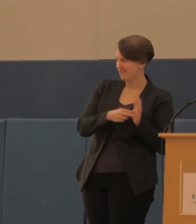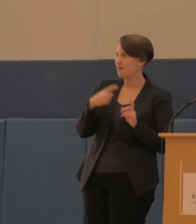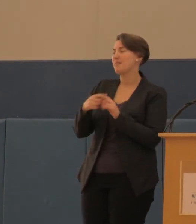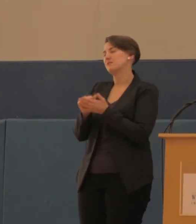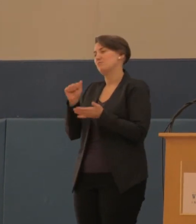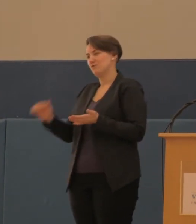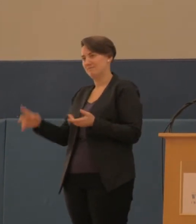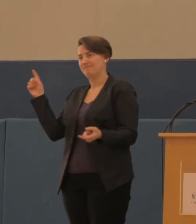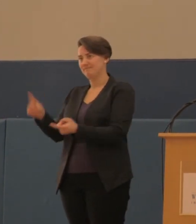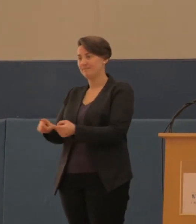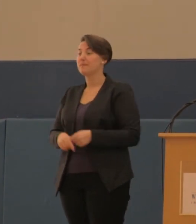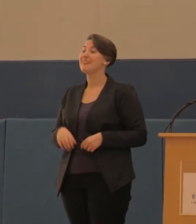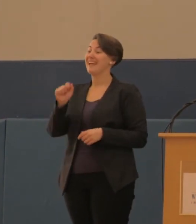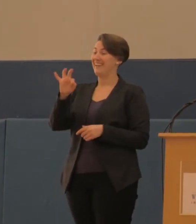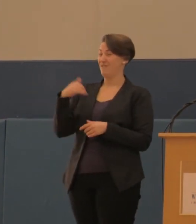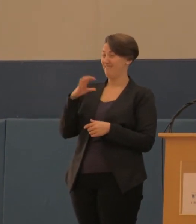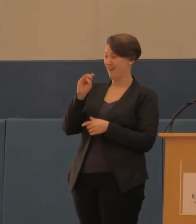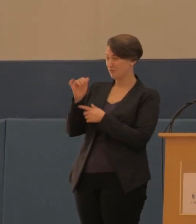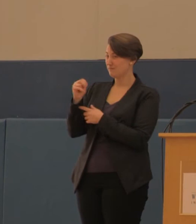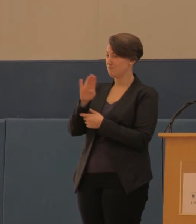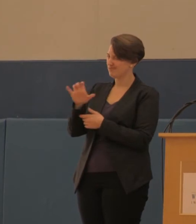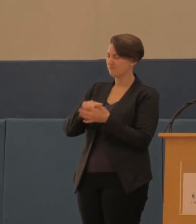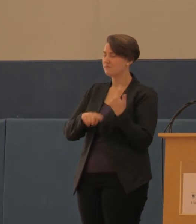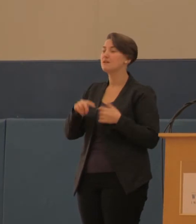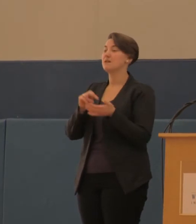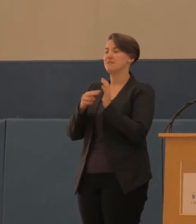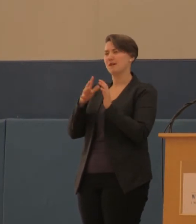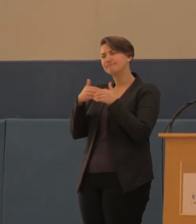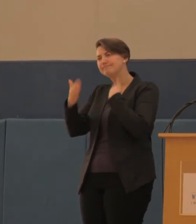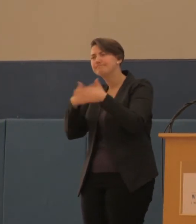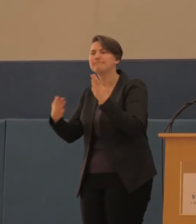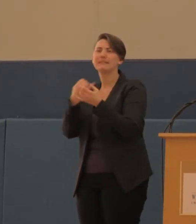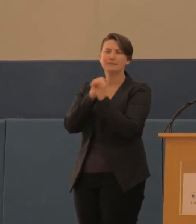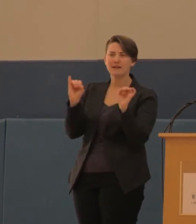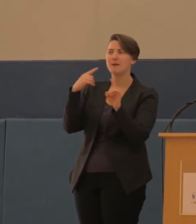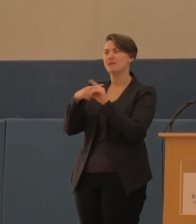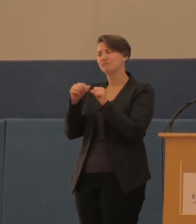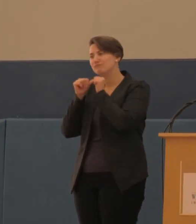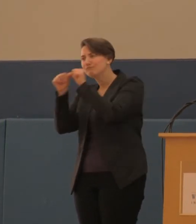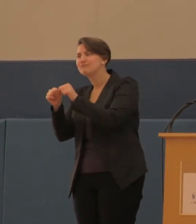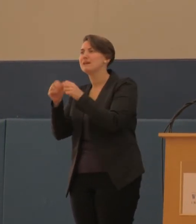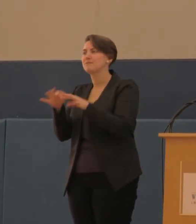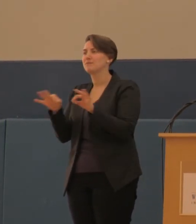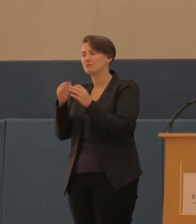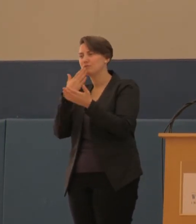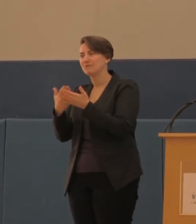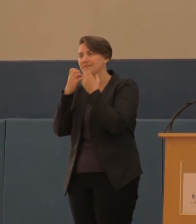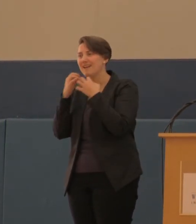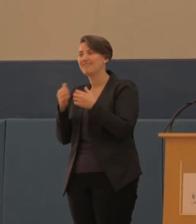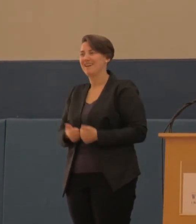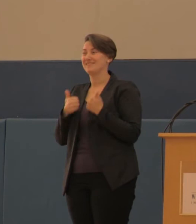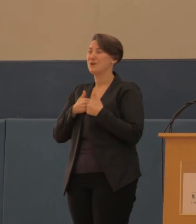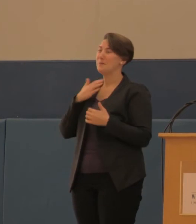Contraception allows women to gain economic independence and to lead meaningful lives. Please call your elected officials